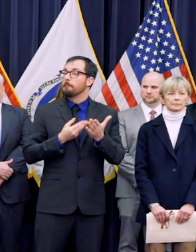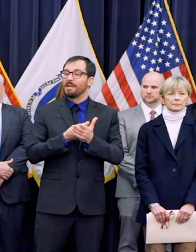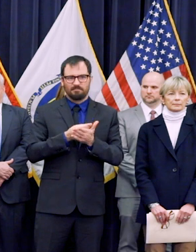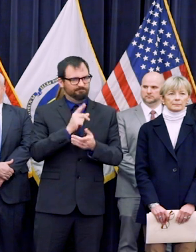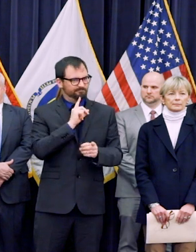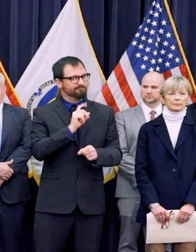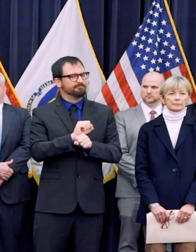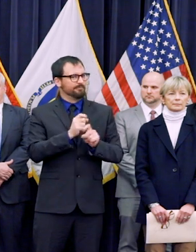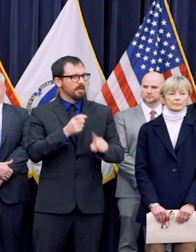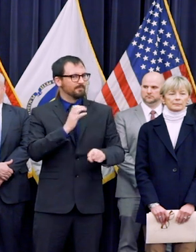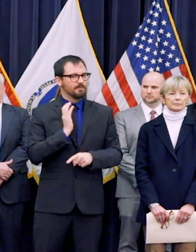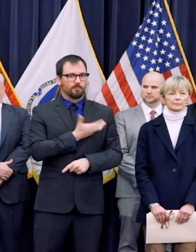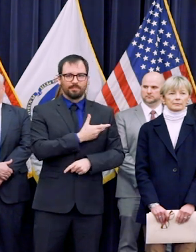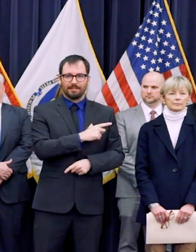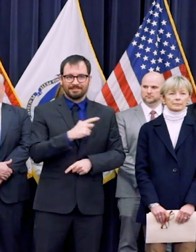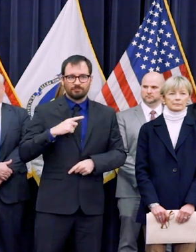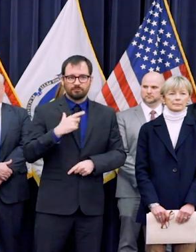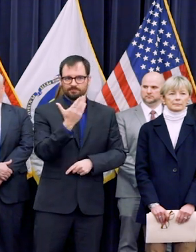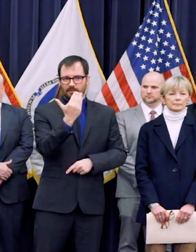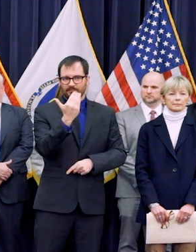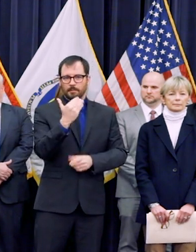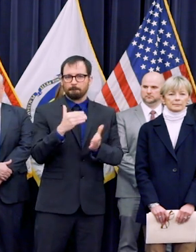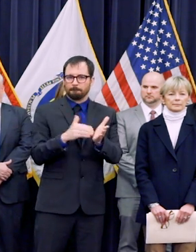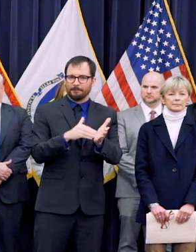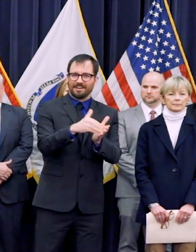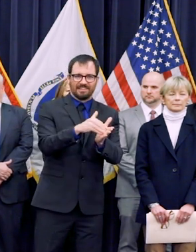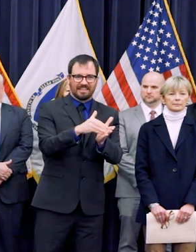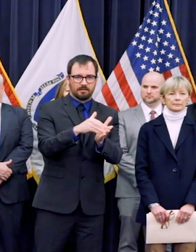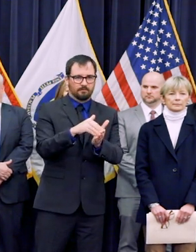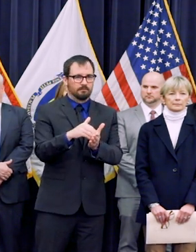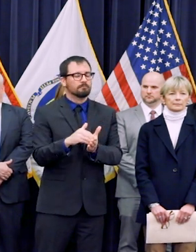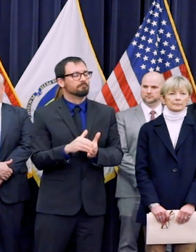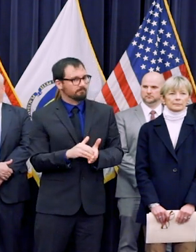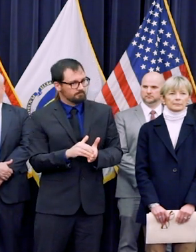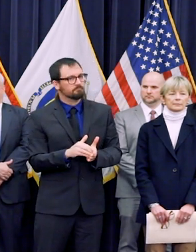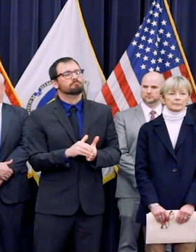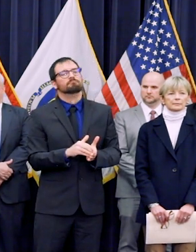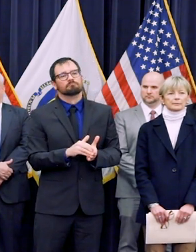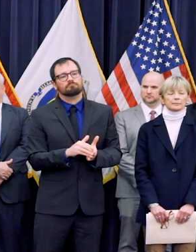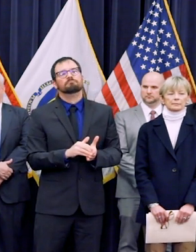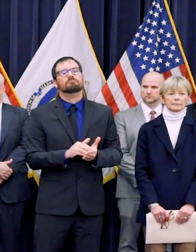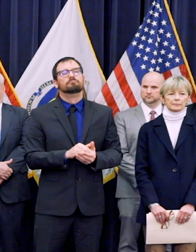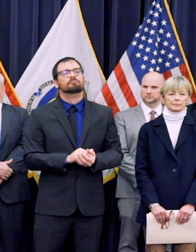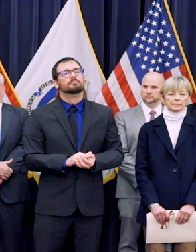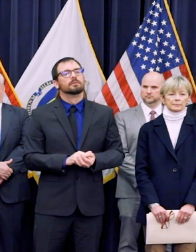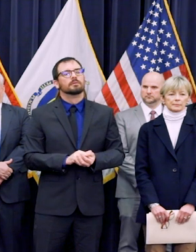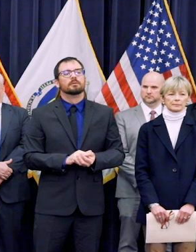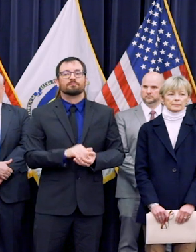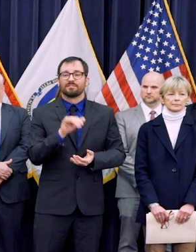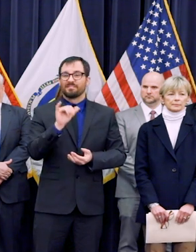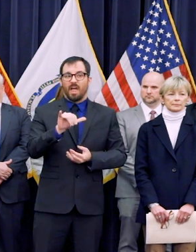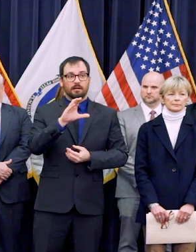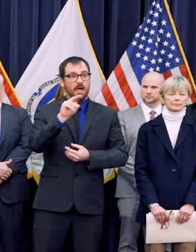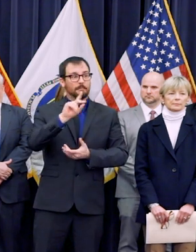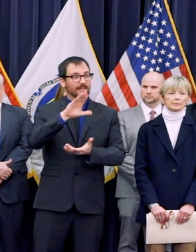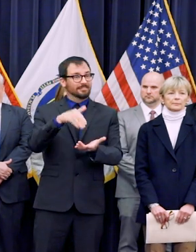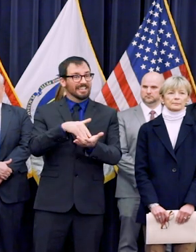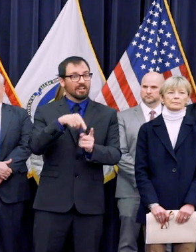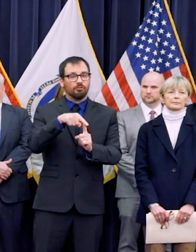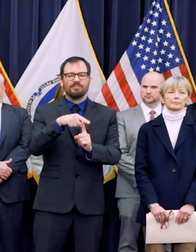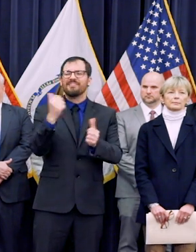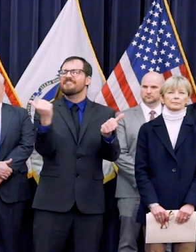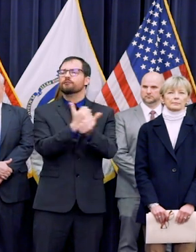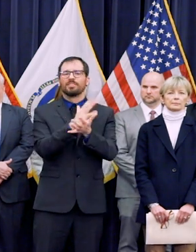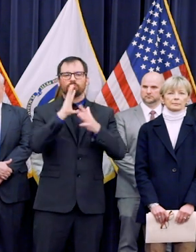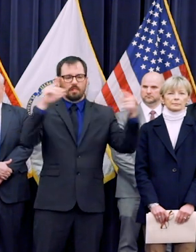COVID-19. The command center will be the Commonwealth's single point of strategic decision-making and coordination for the COVID-19